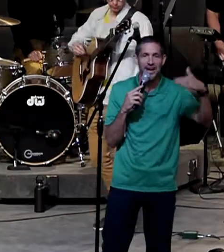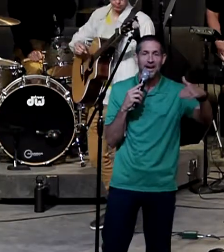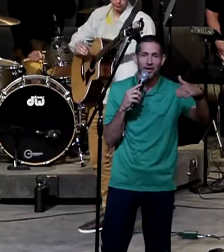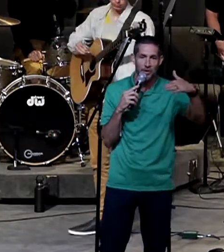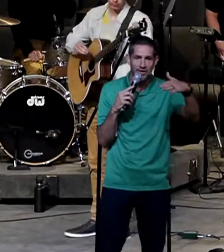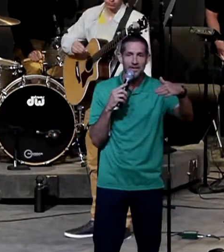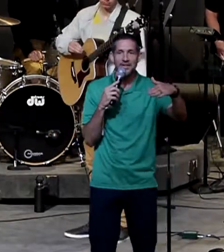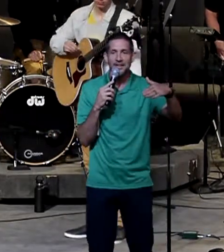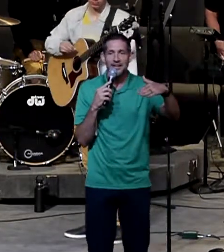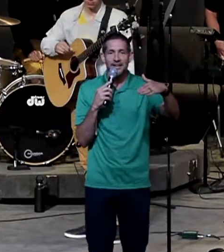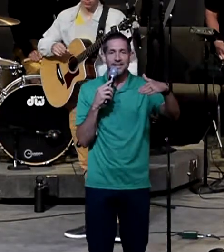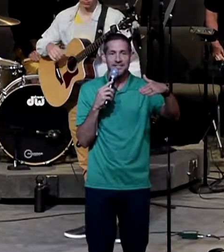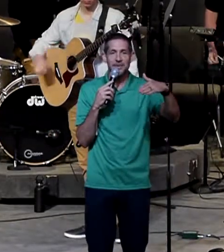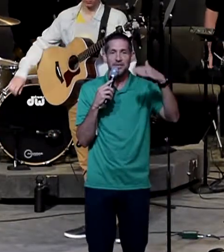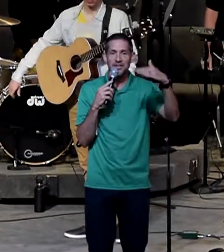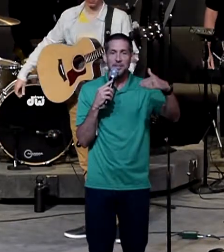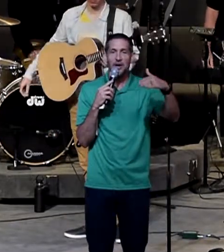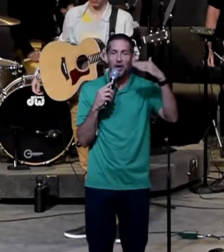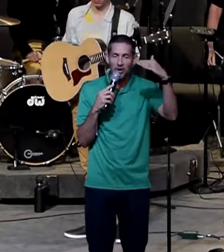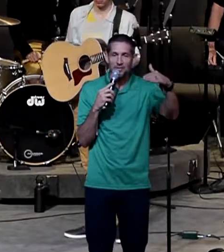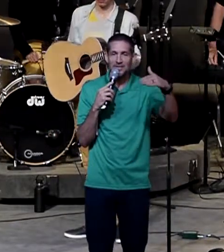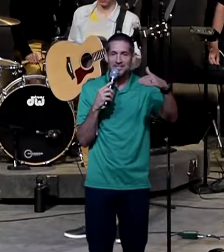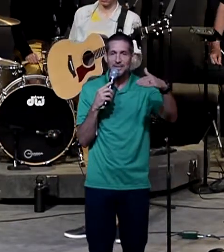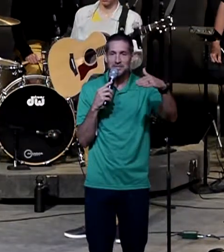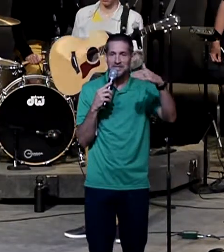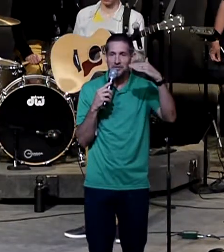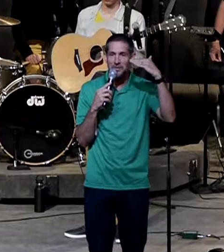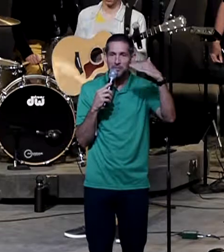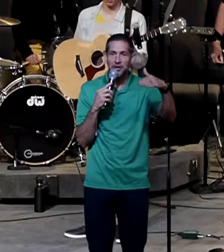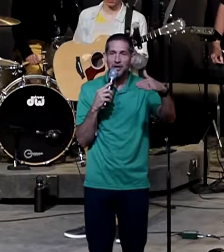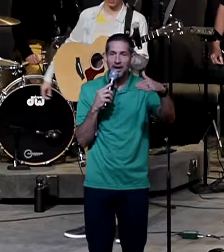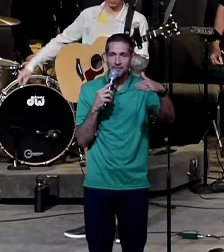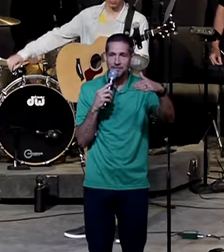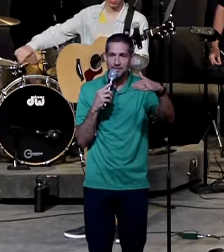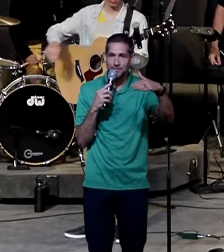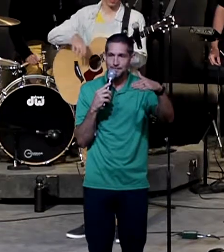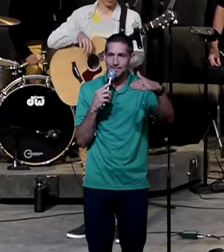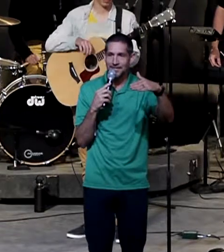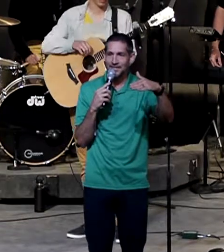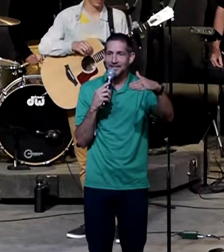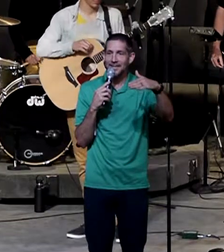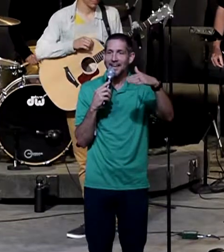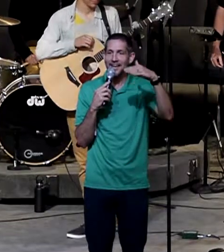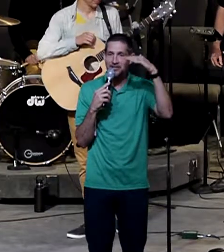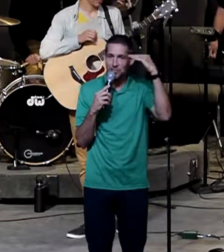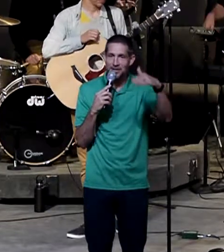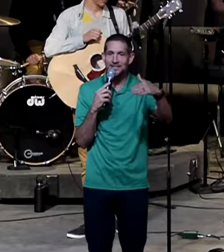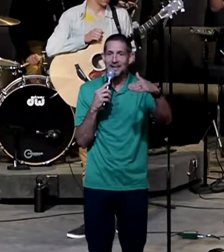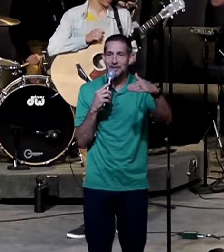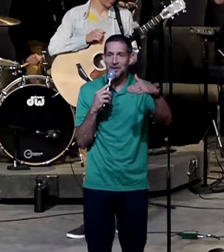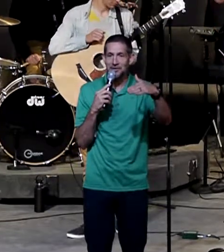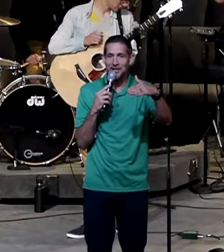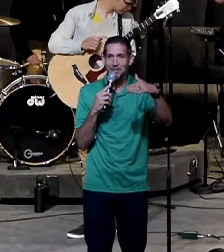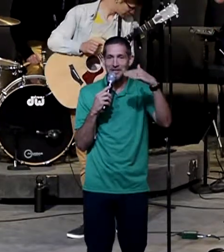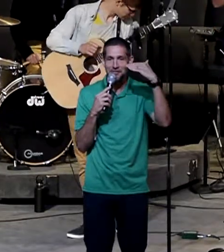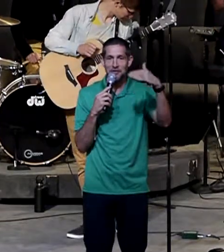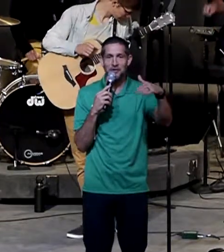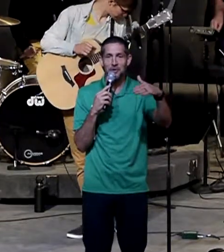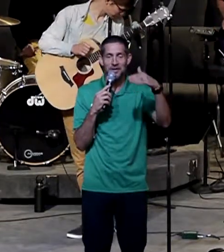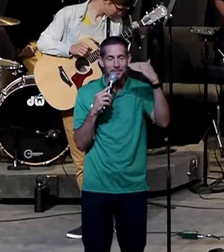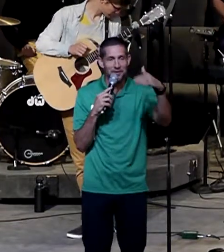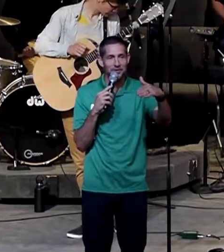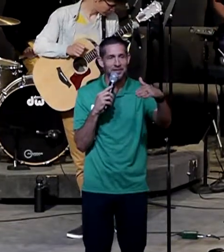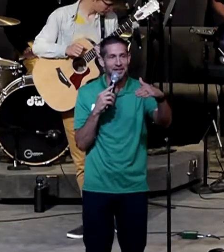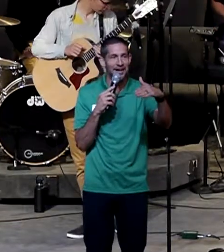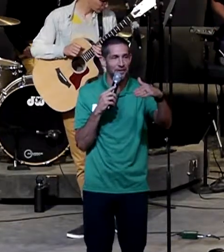which now it's time to think about all of the assignments that you've been putting off. And it's really time to buckle down, because if you